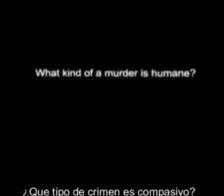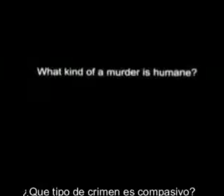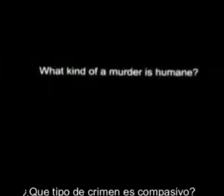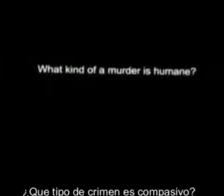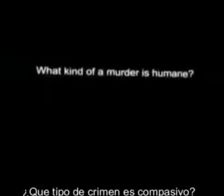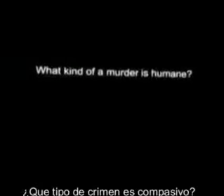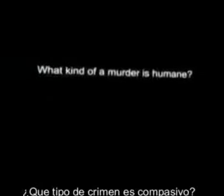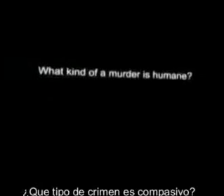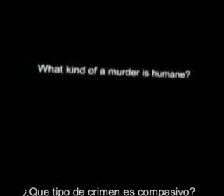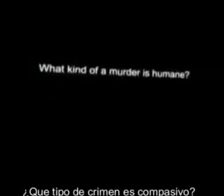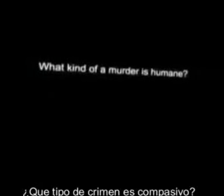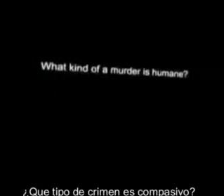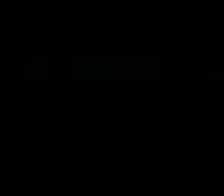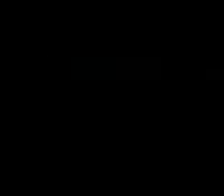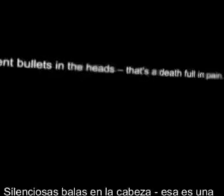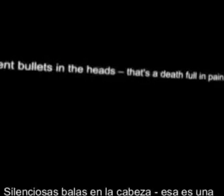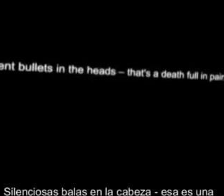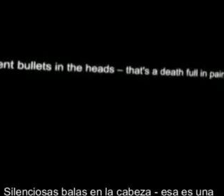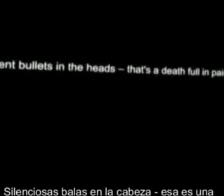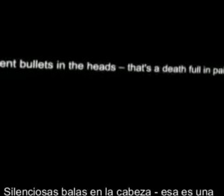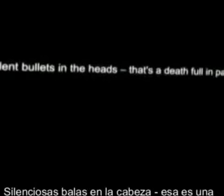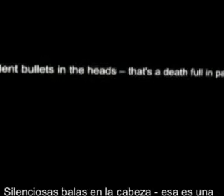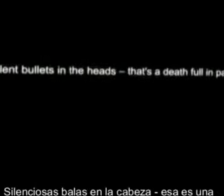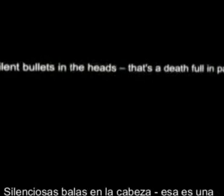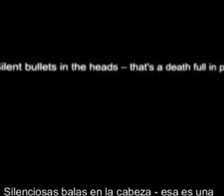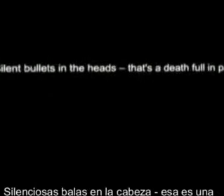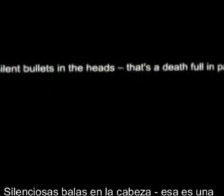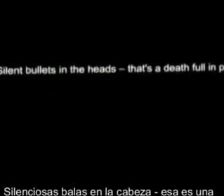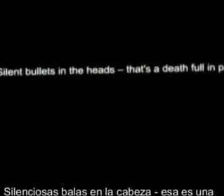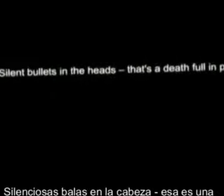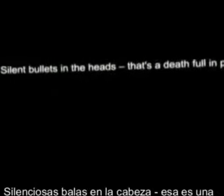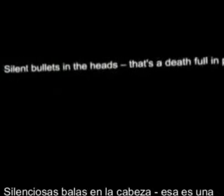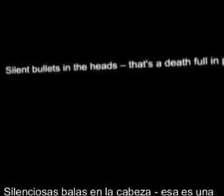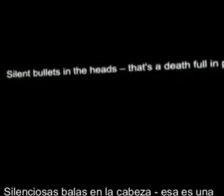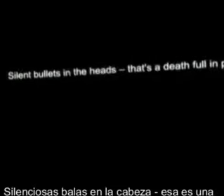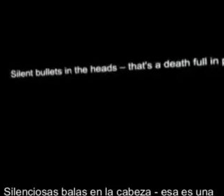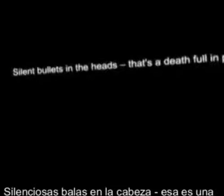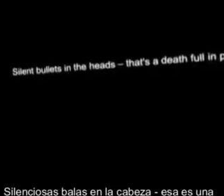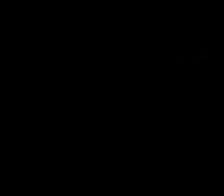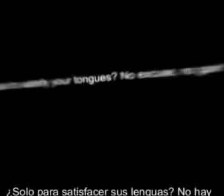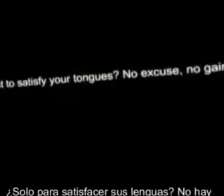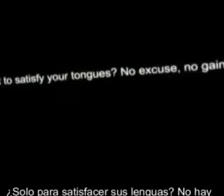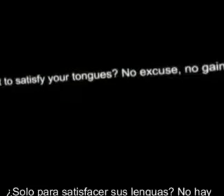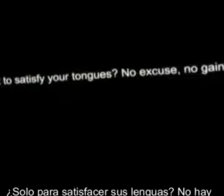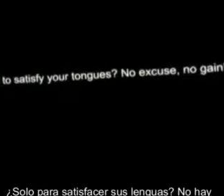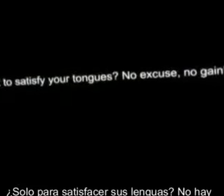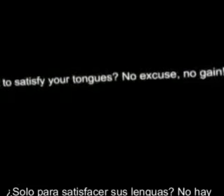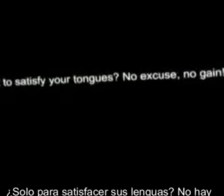is humane? Silent bullets in the heads, that's death, full and pain. Just to satisfy our